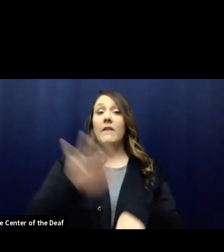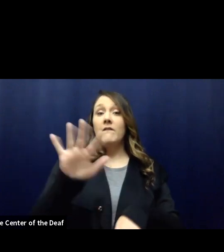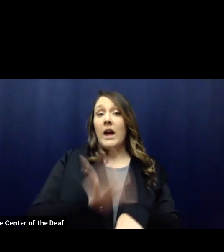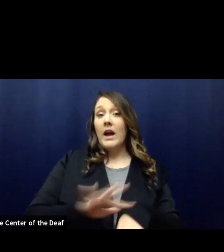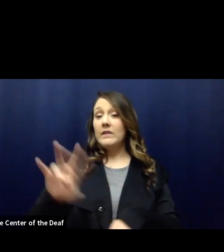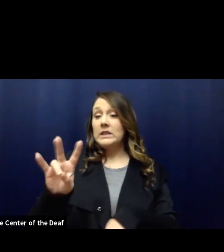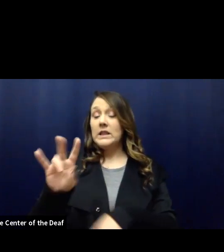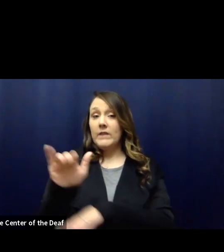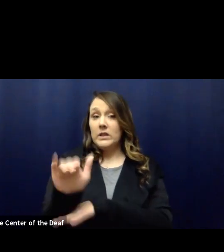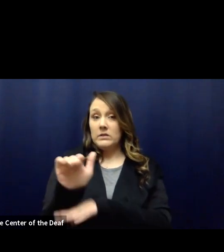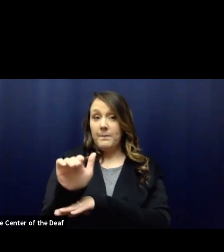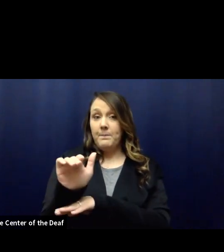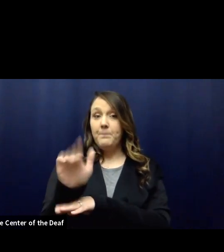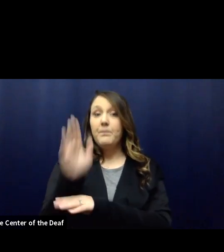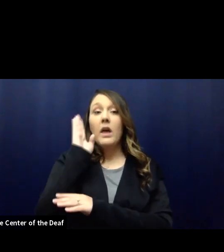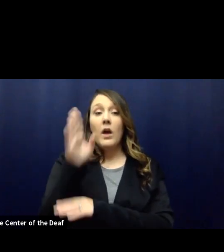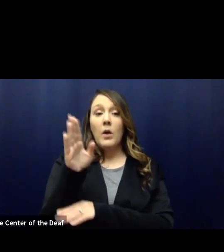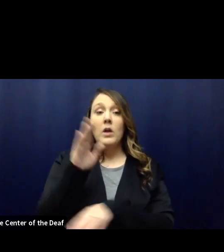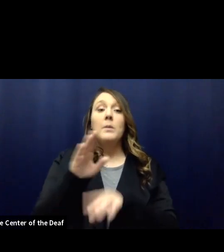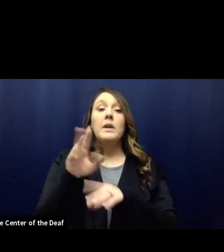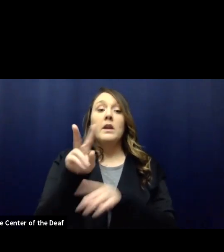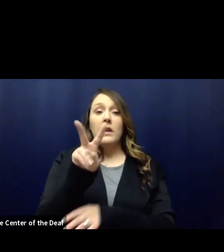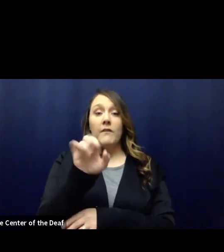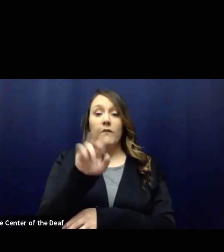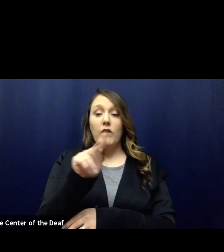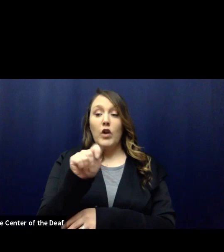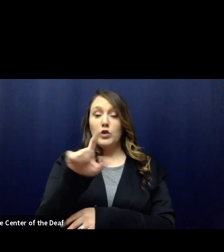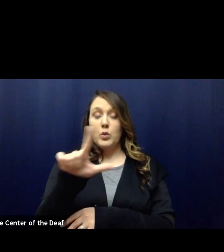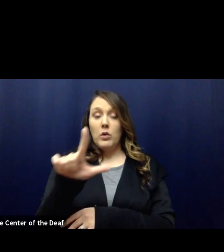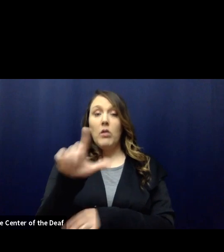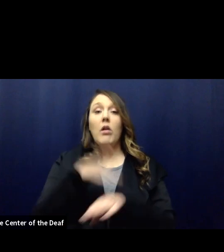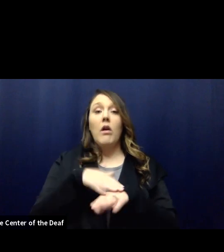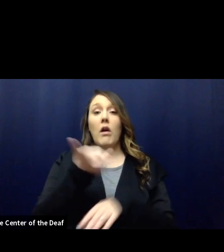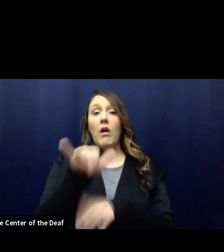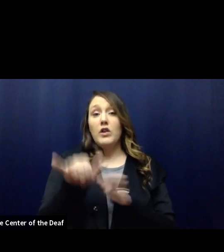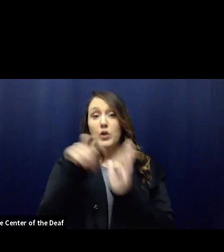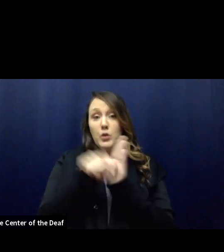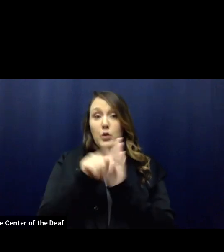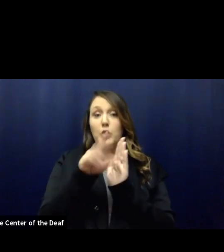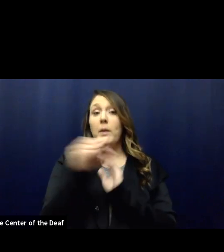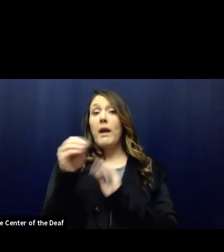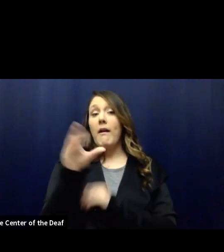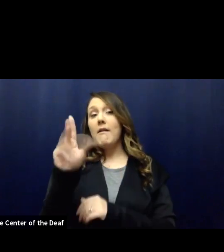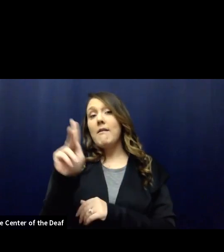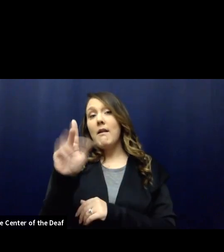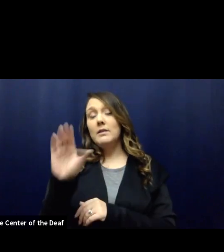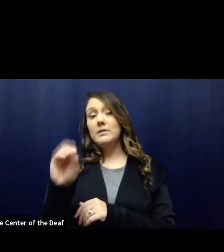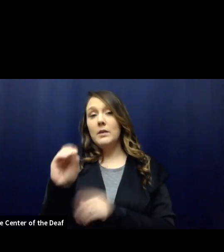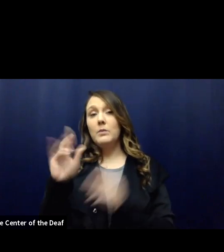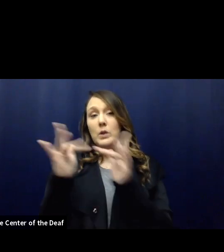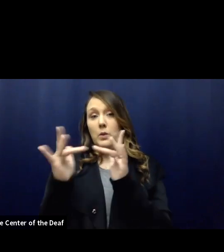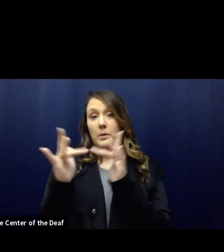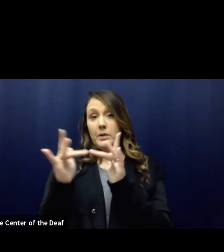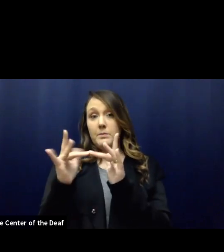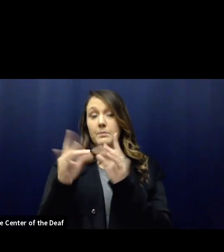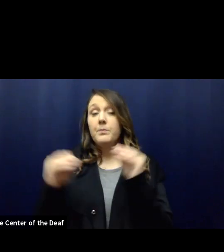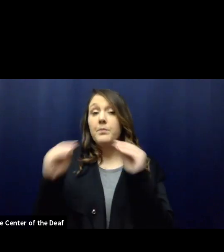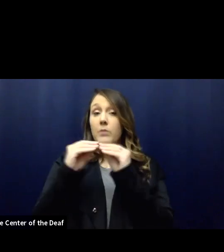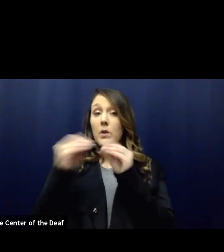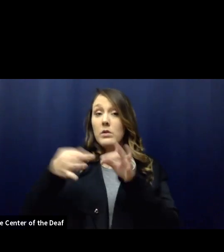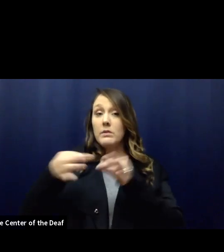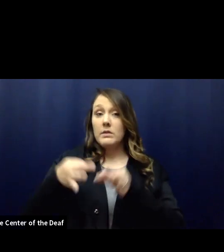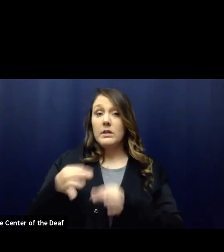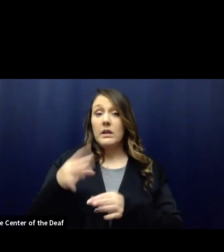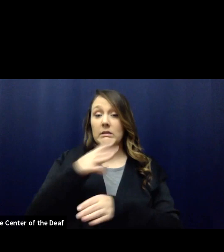This meeting will be streamed virtually on our YouTube channel and on the Knox County webpage. More details on the meeting, including the agenda,